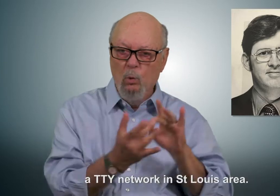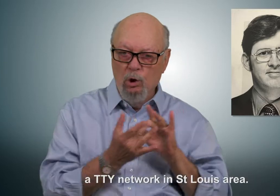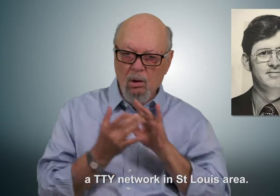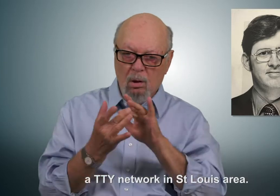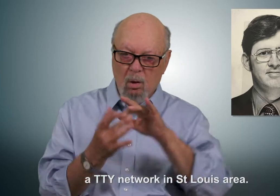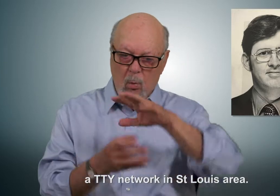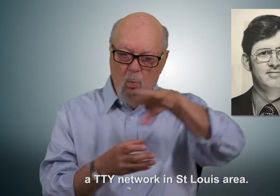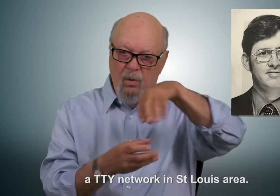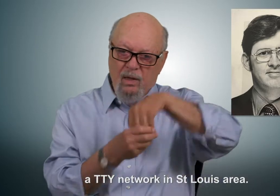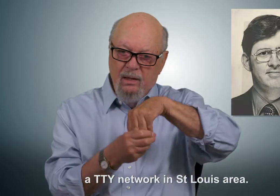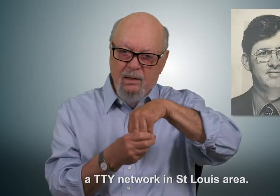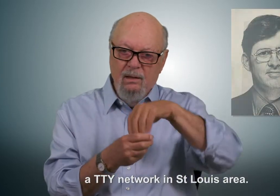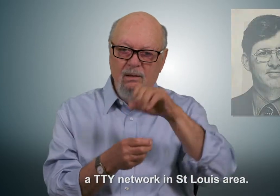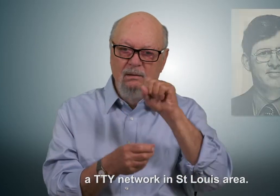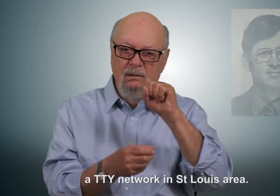TTY network in the St. Louis area.